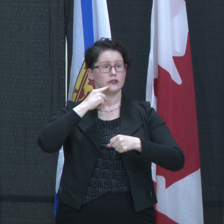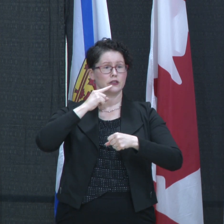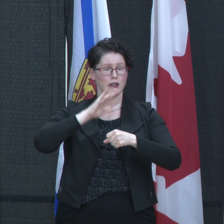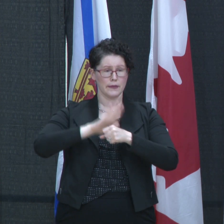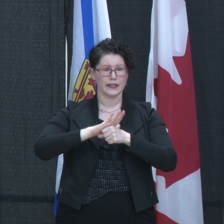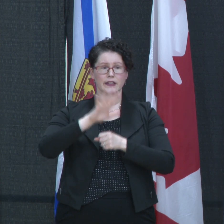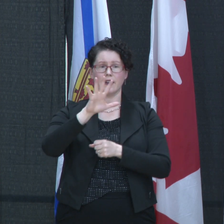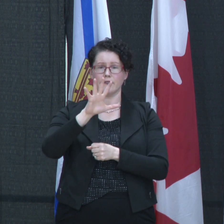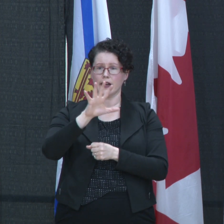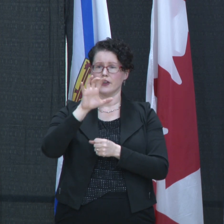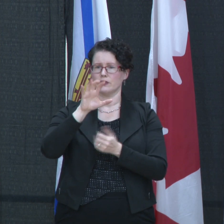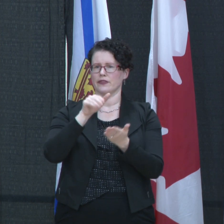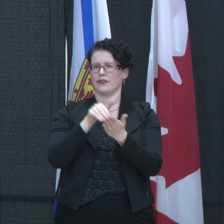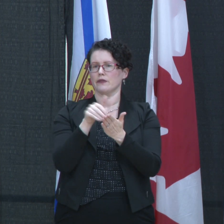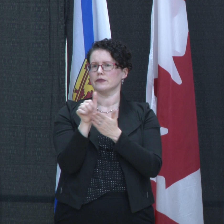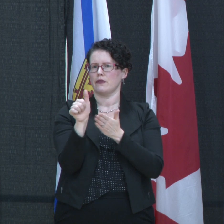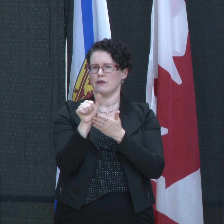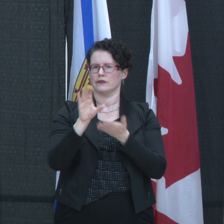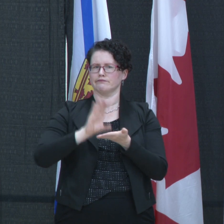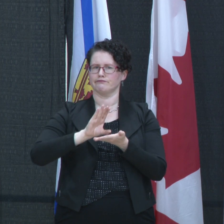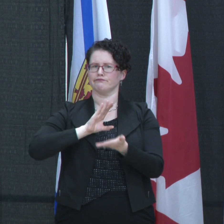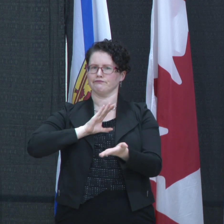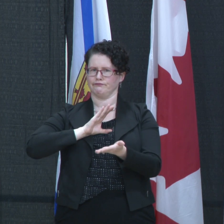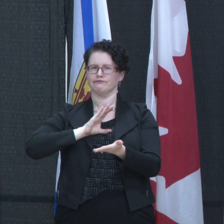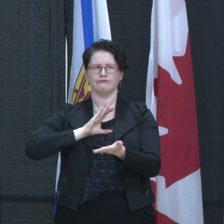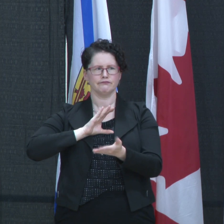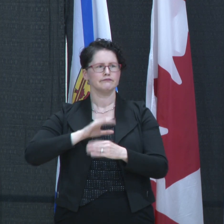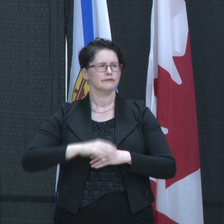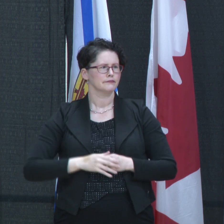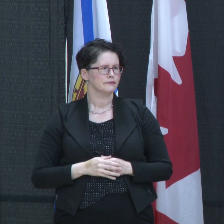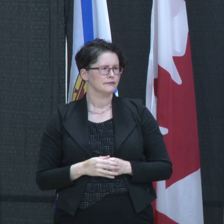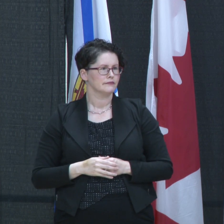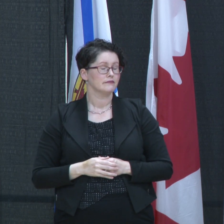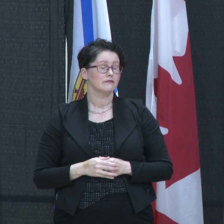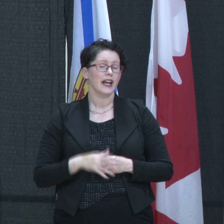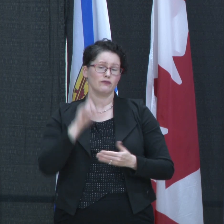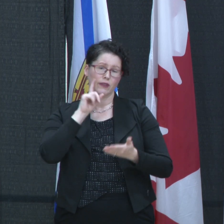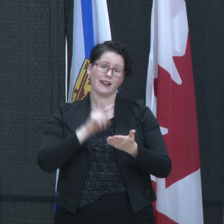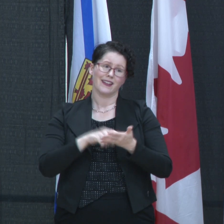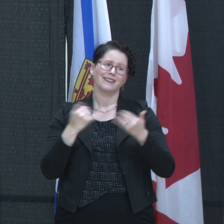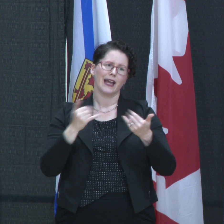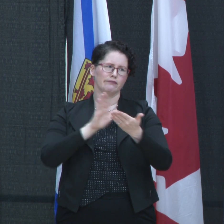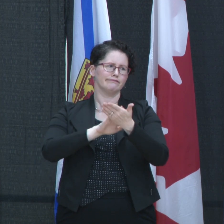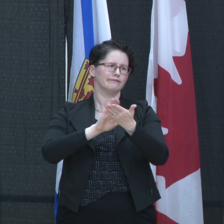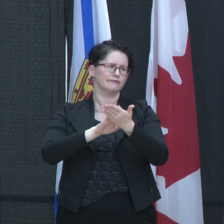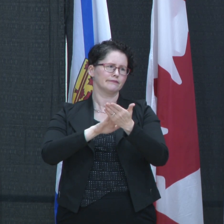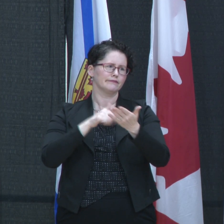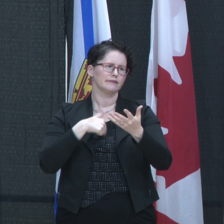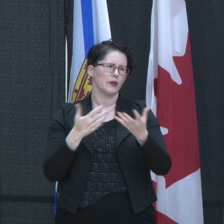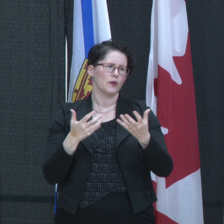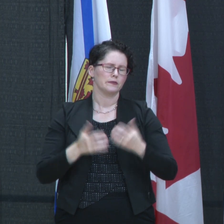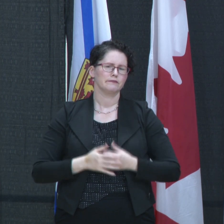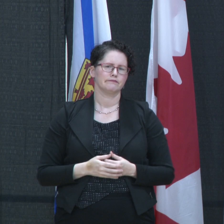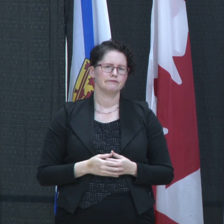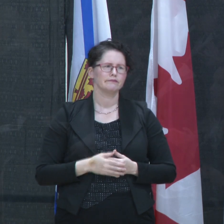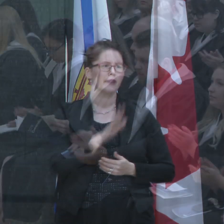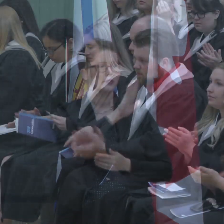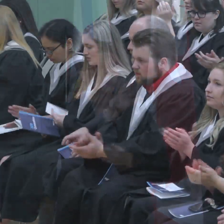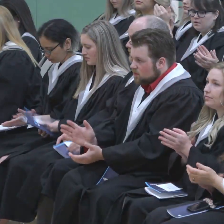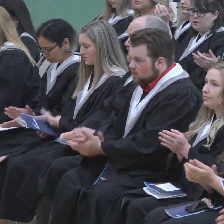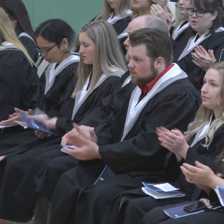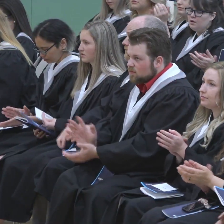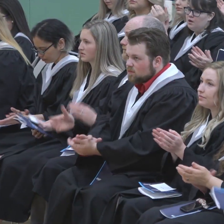$500,000 to that campaign over the next 5 years. And I think that deserves a big round of applause. And thank you very, very much.